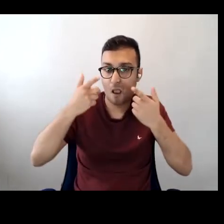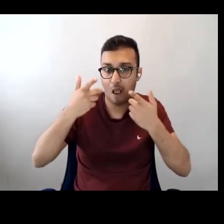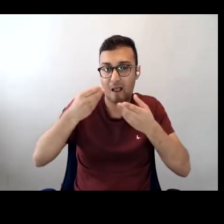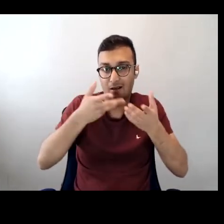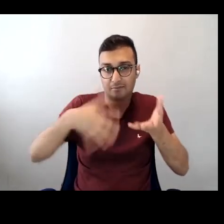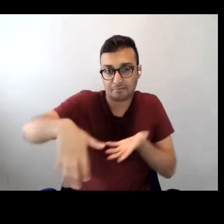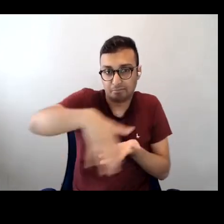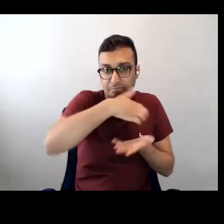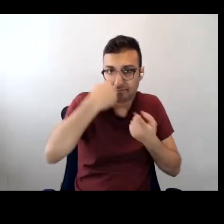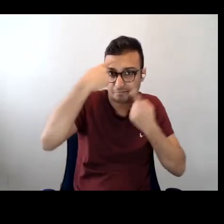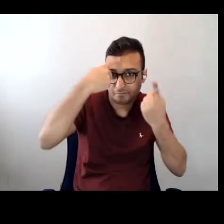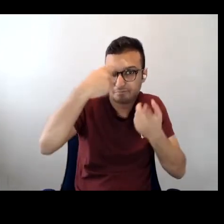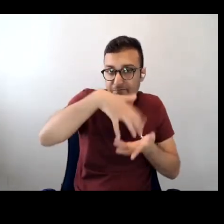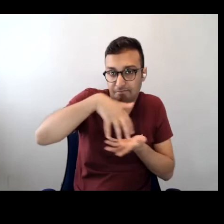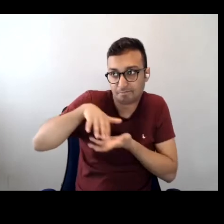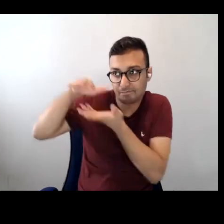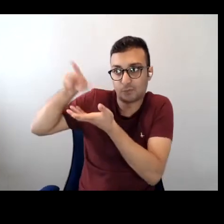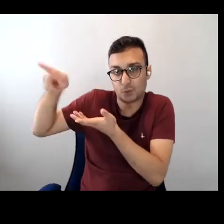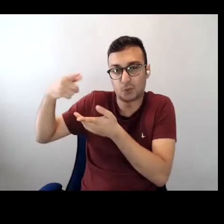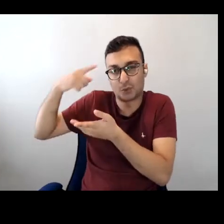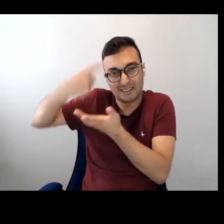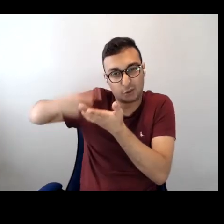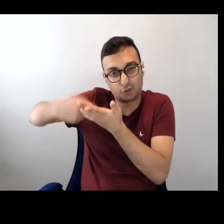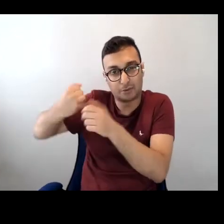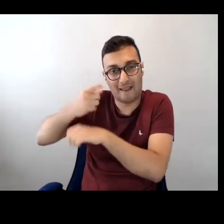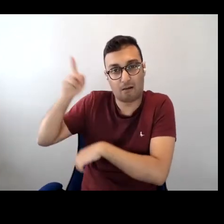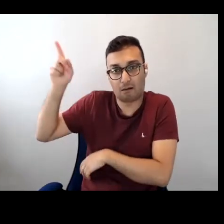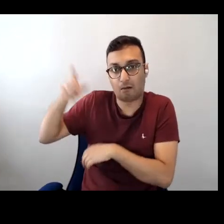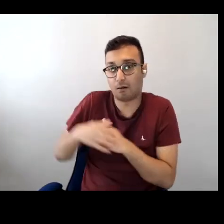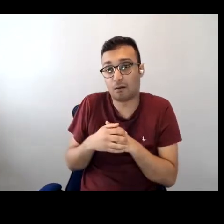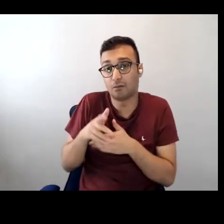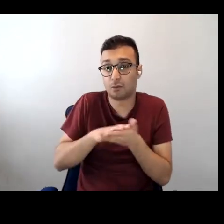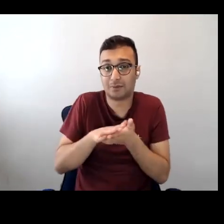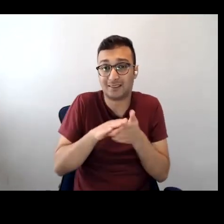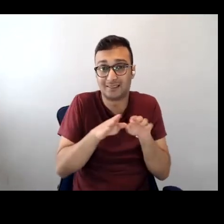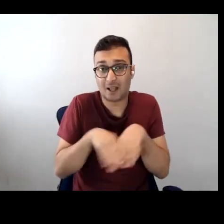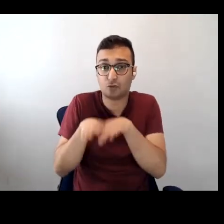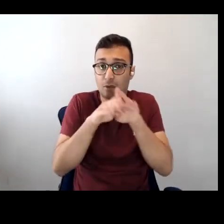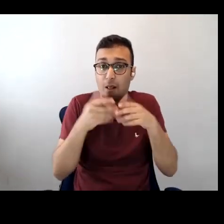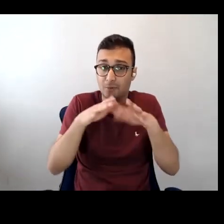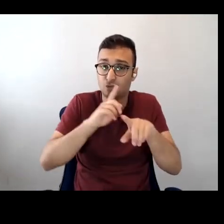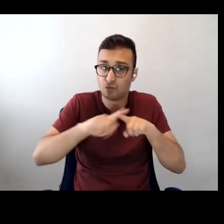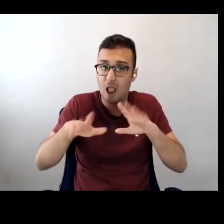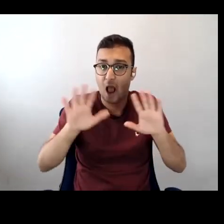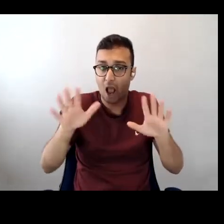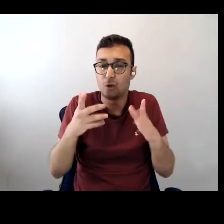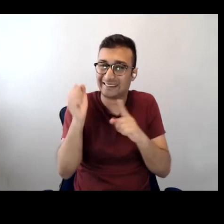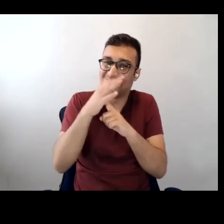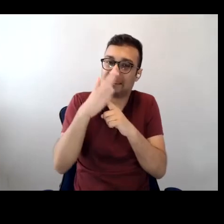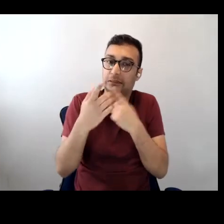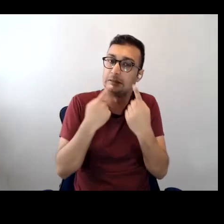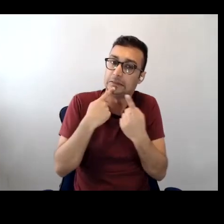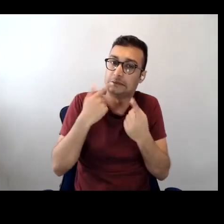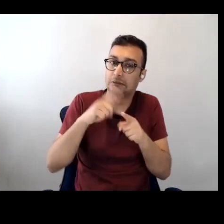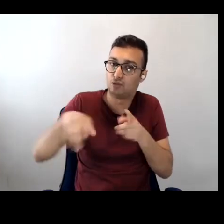as part of the national health sector transformation plan, monitoring indicators. So in the next time, we will revise